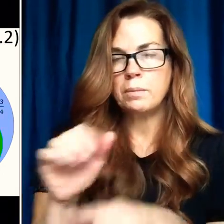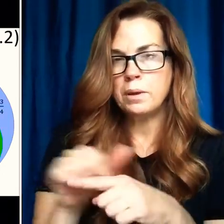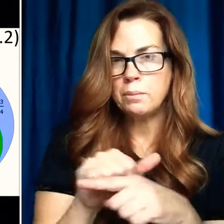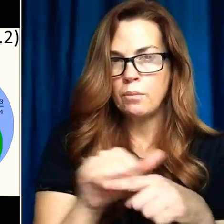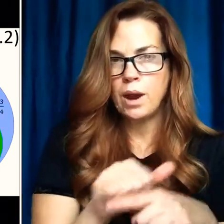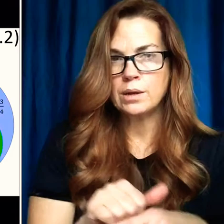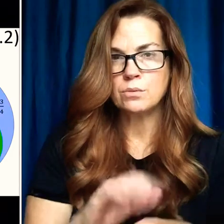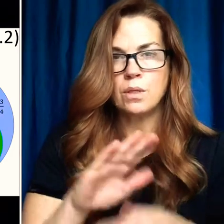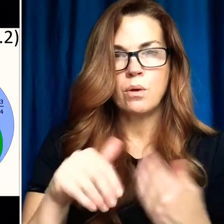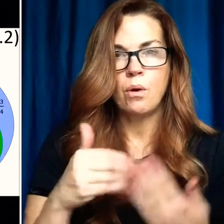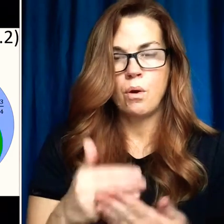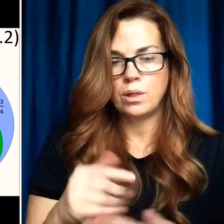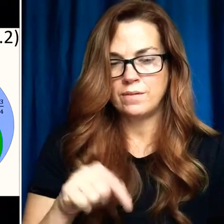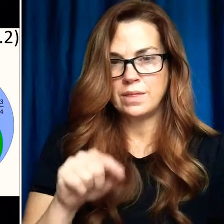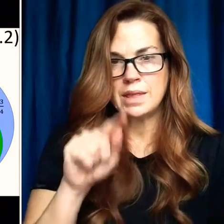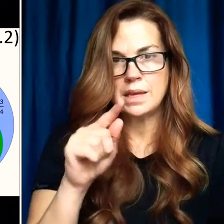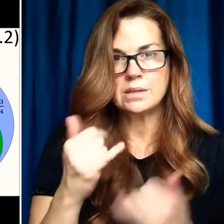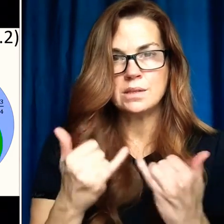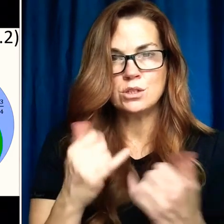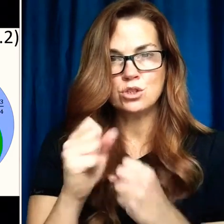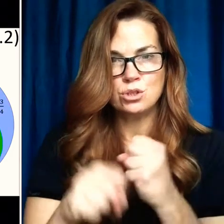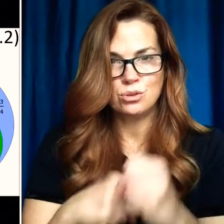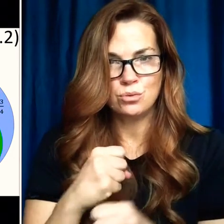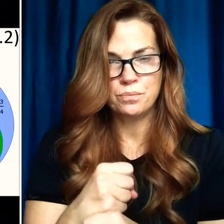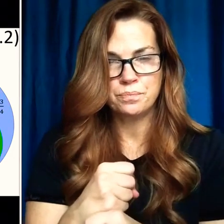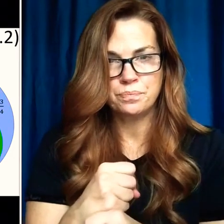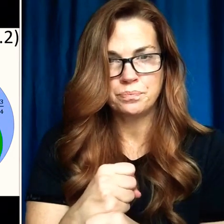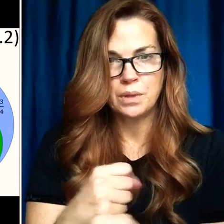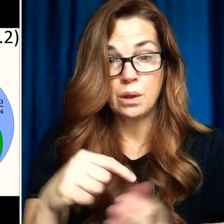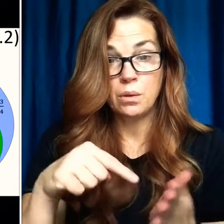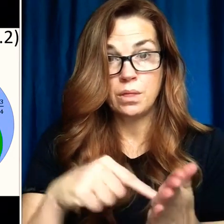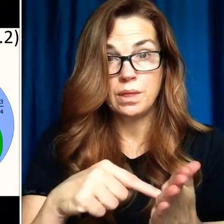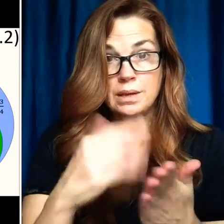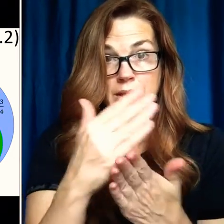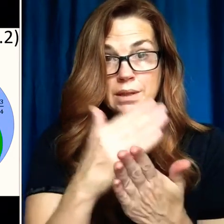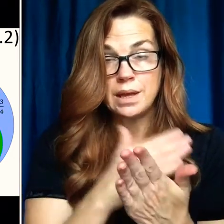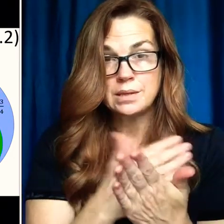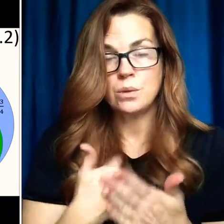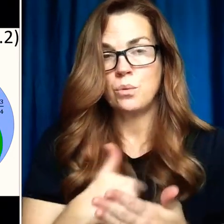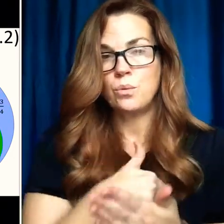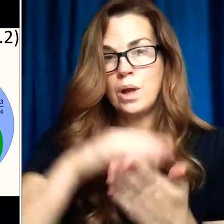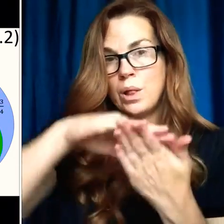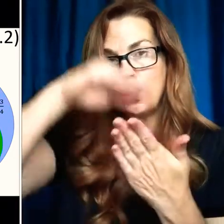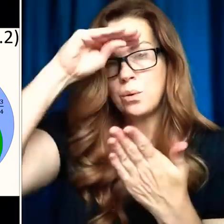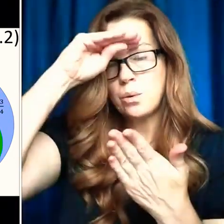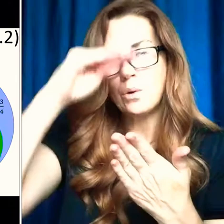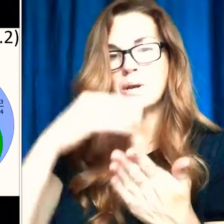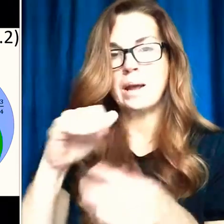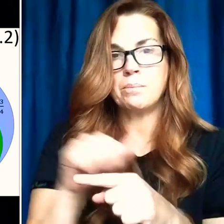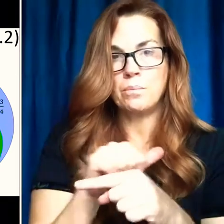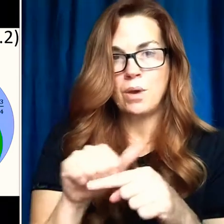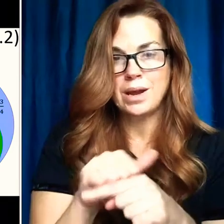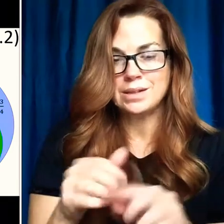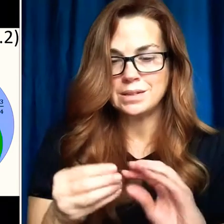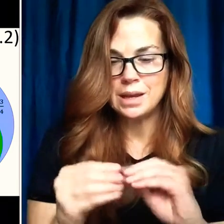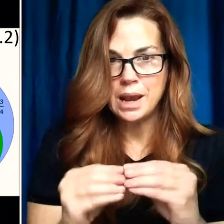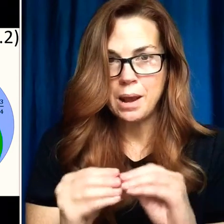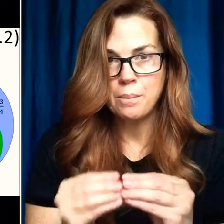In this lesson, we learned about and practiced with number sets, meeting the requirements for TEKS 7.2.